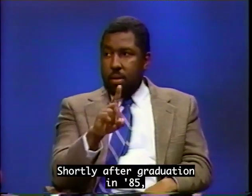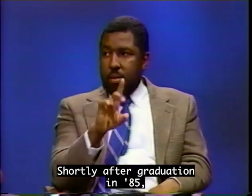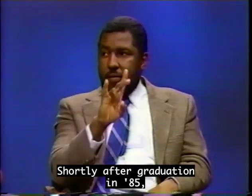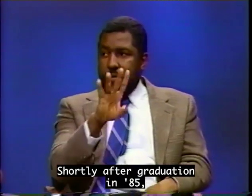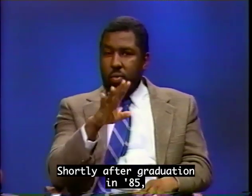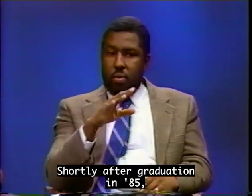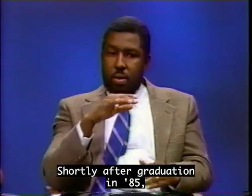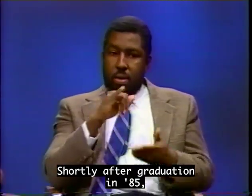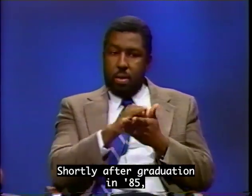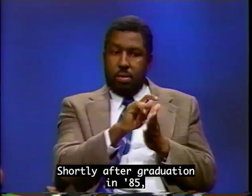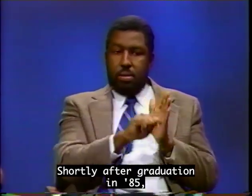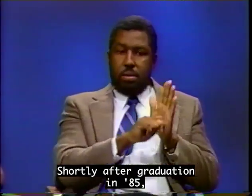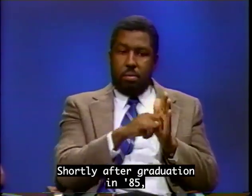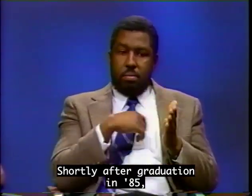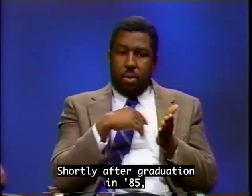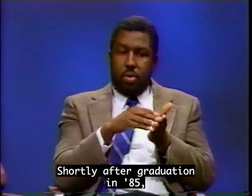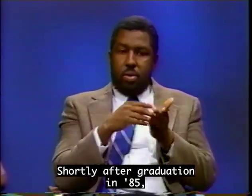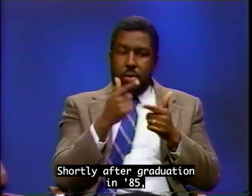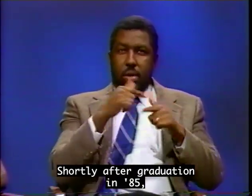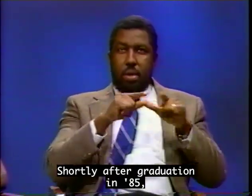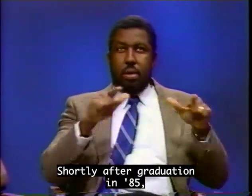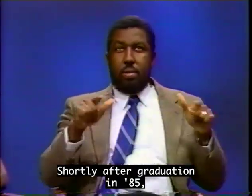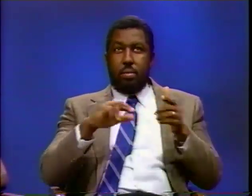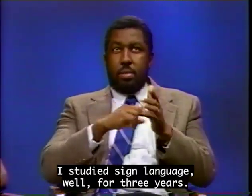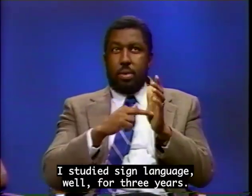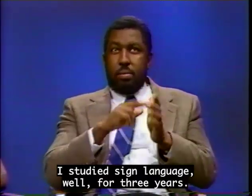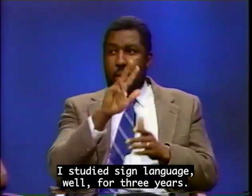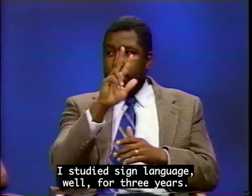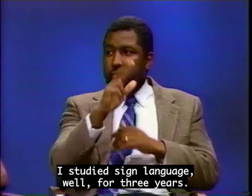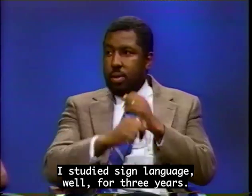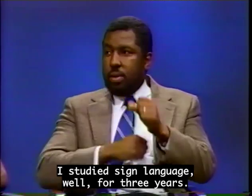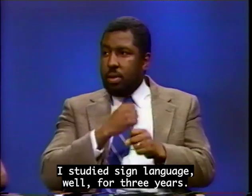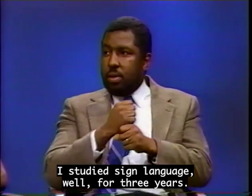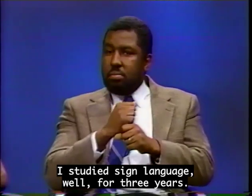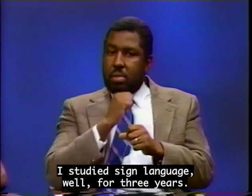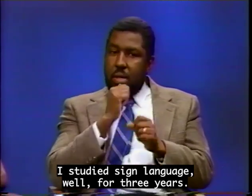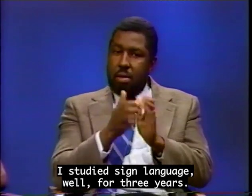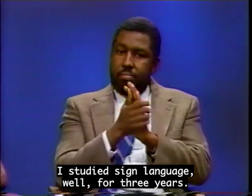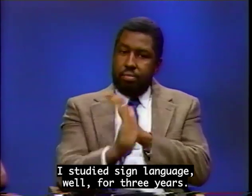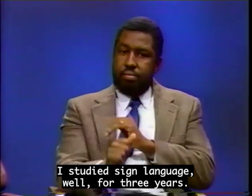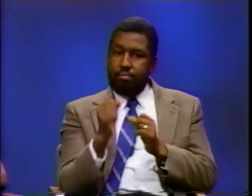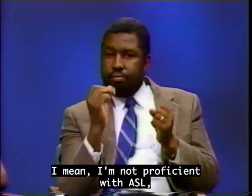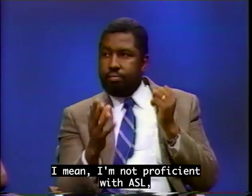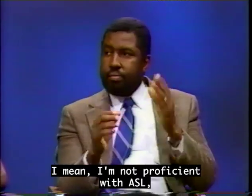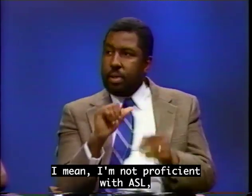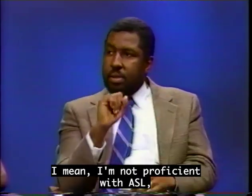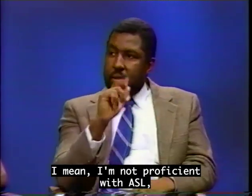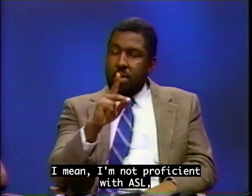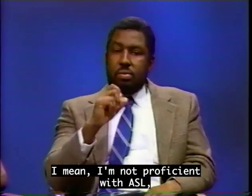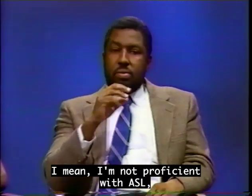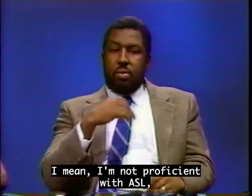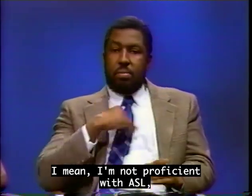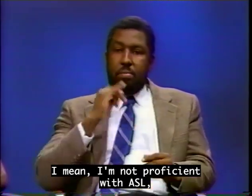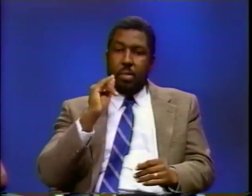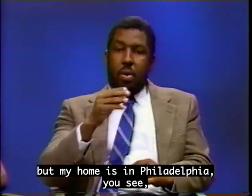Shortly after graduation in 85, I studied sign language, well, for 3 years. I mean, I'm not proficient with ASL,